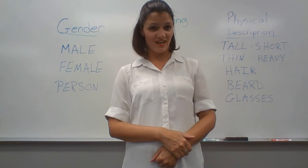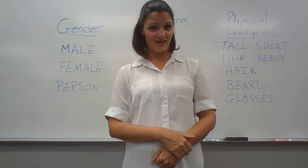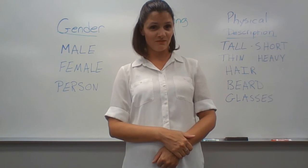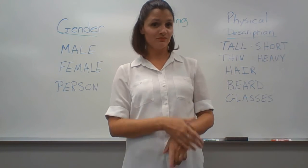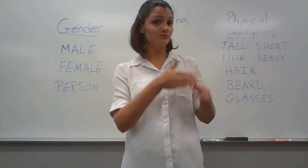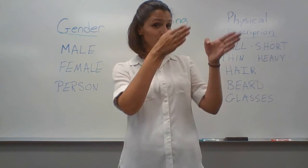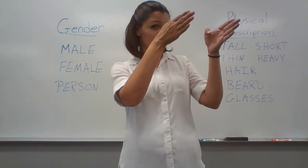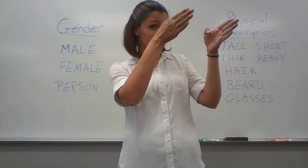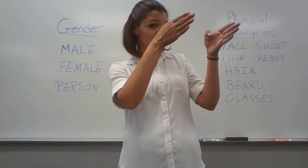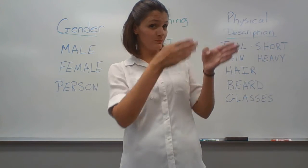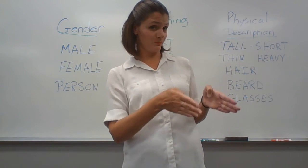Again.